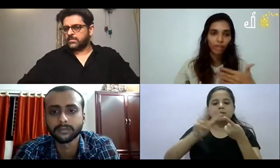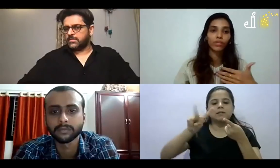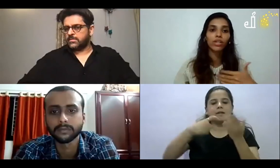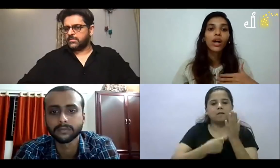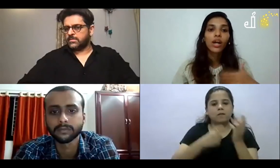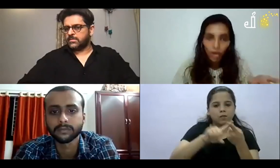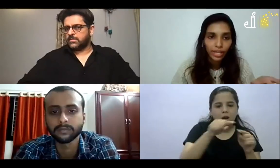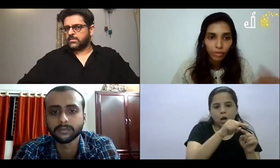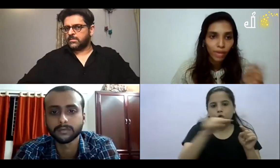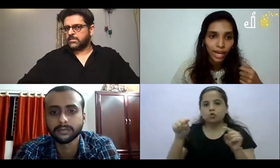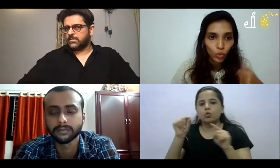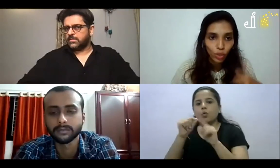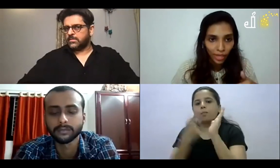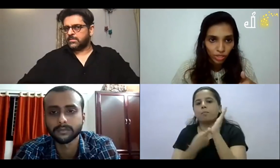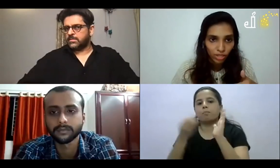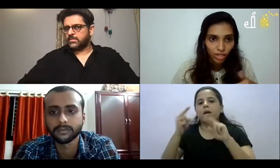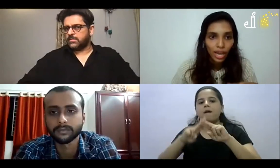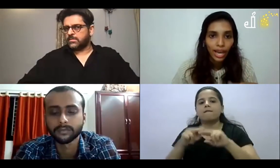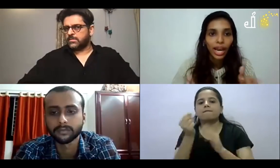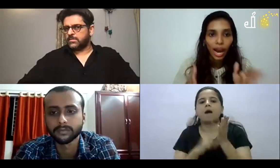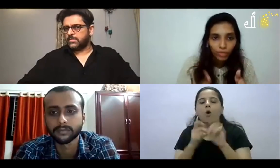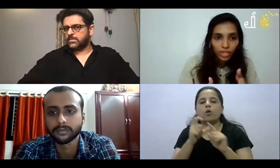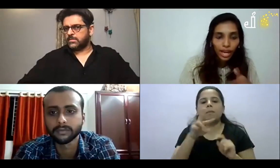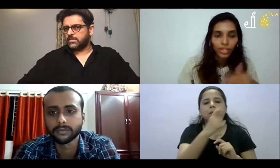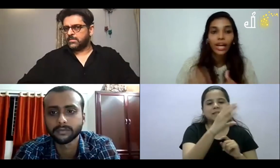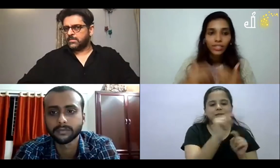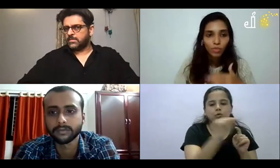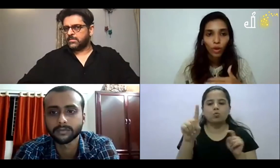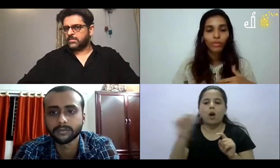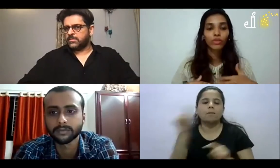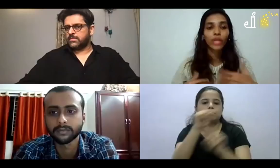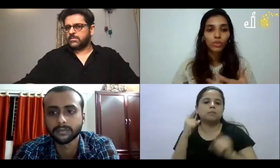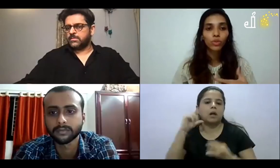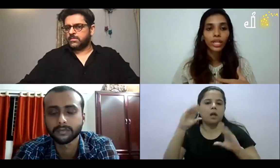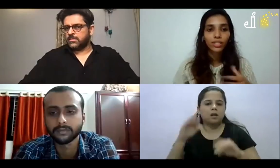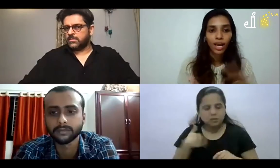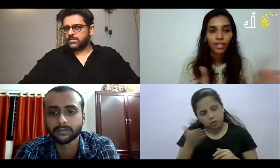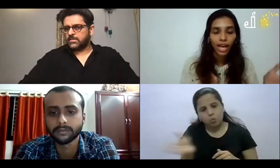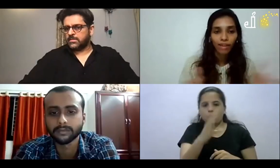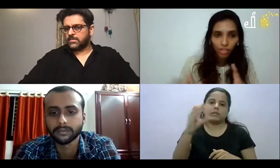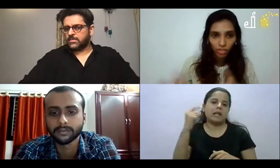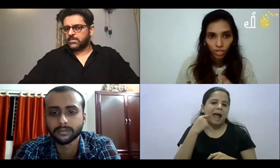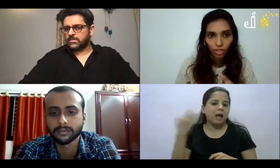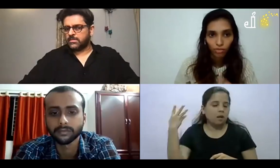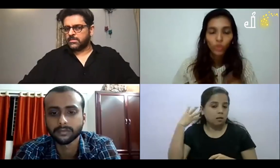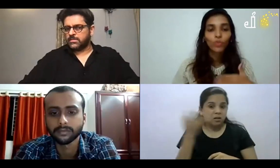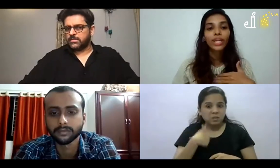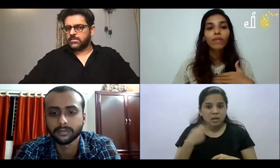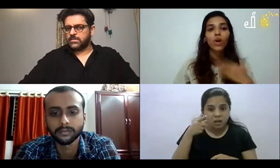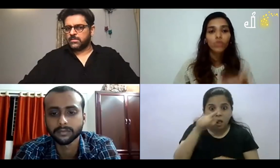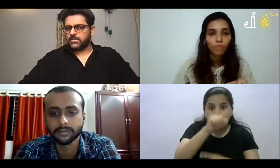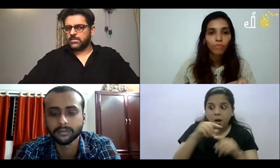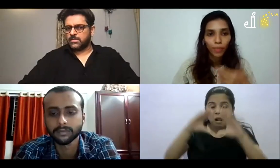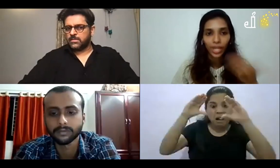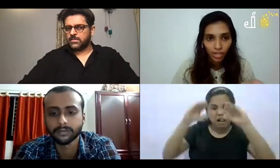we refer cochlear implant to a patient. And after that, at this point, when you get to know that the child is having such a degree of loss, we